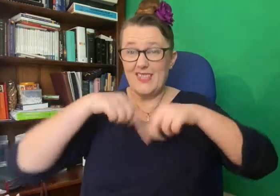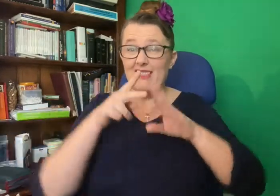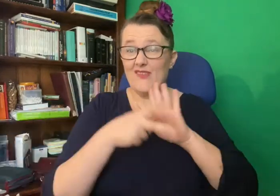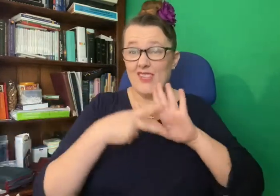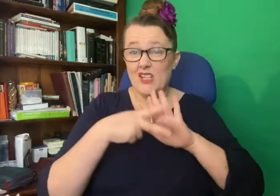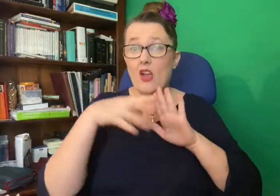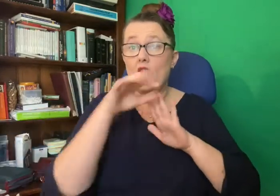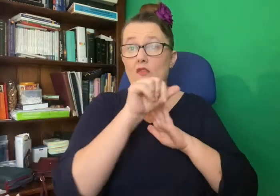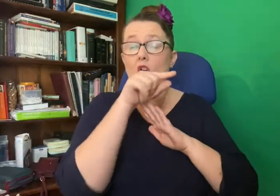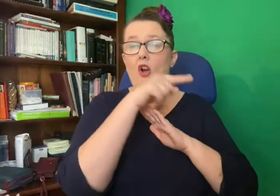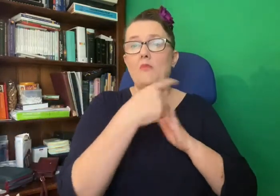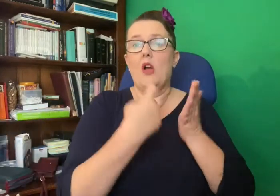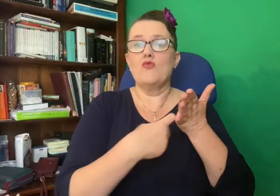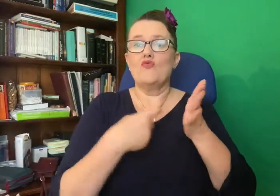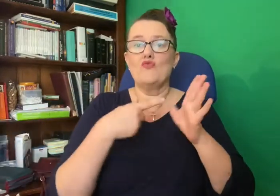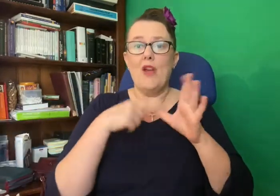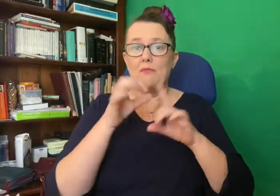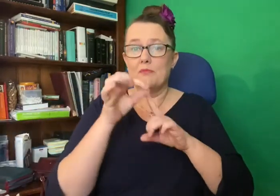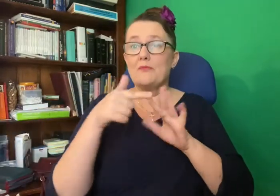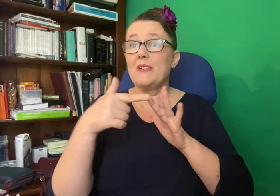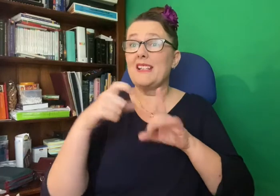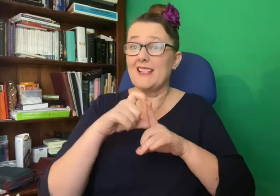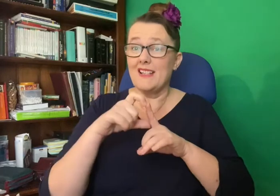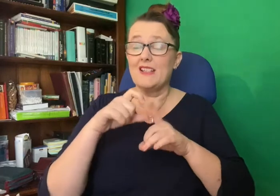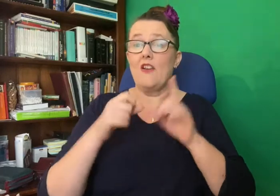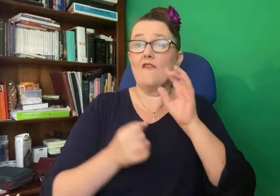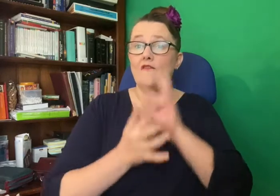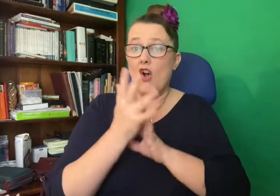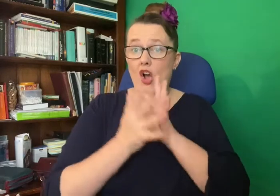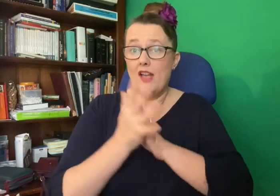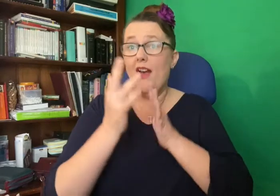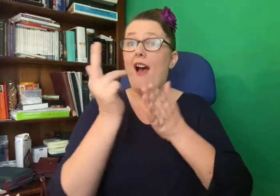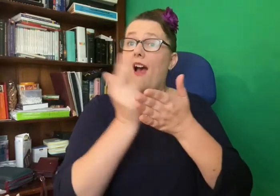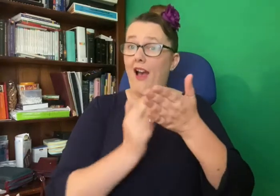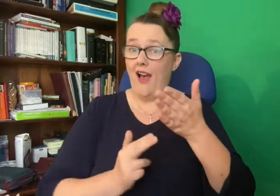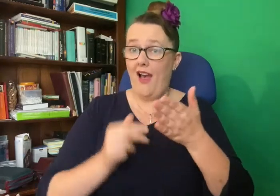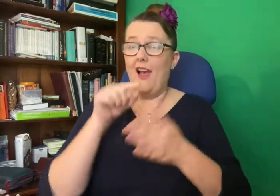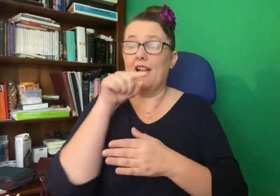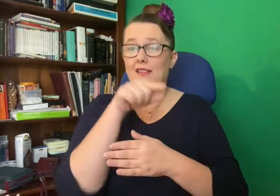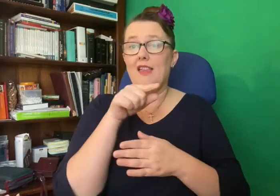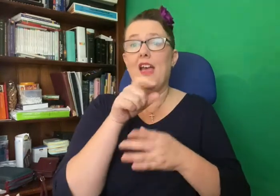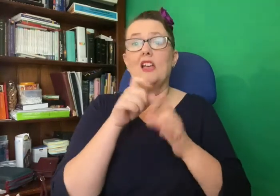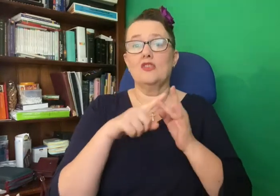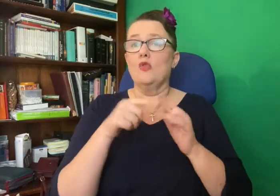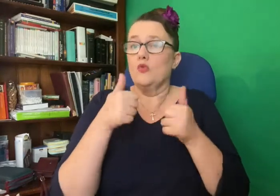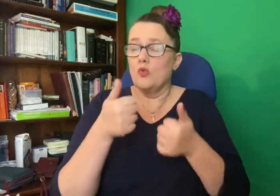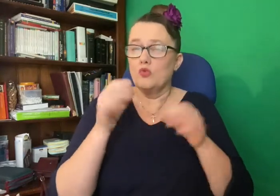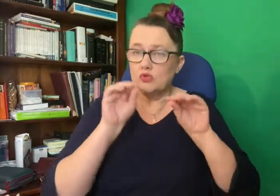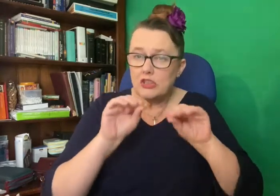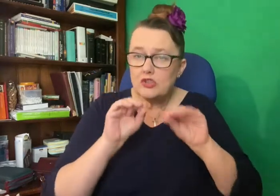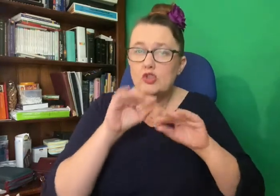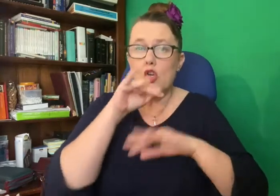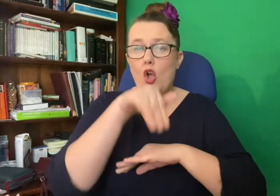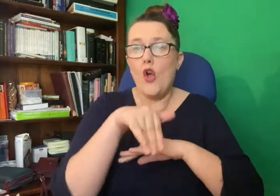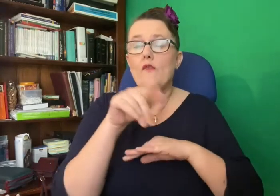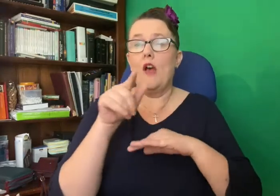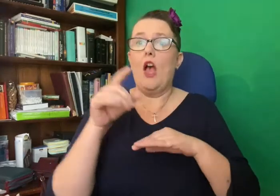that. Oh, that's kind of fun. And I've got the information for this video from Rapid Fire Art. They do some fantastic